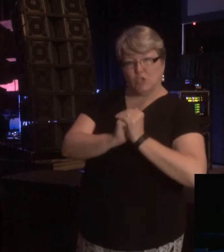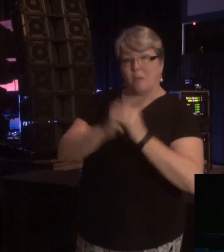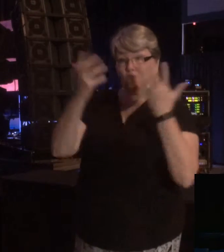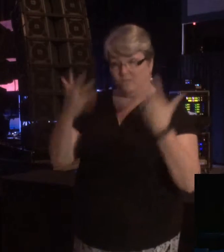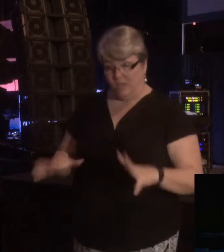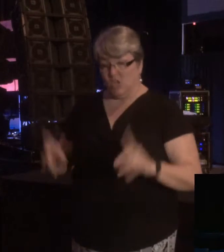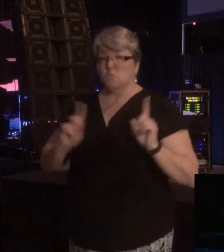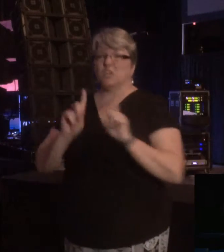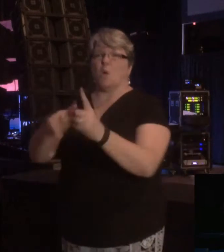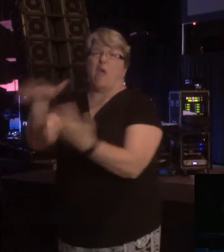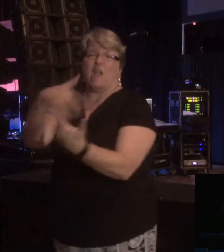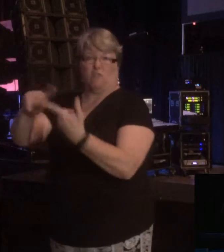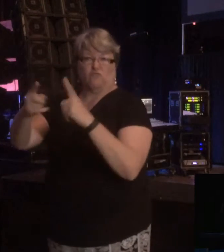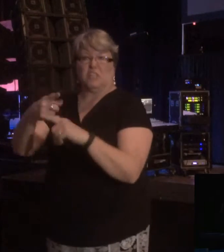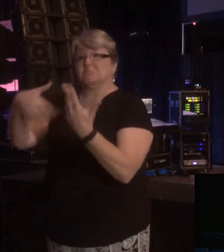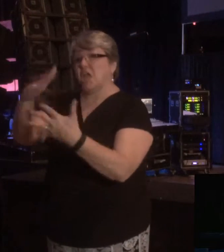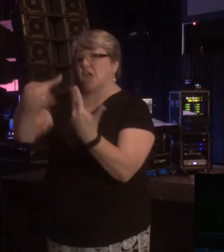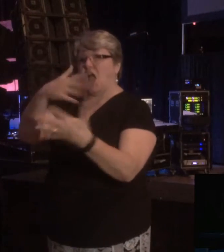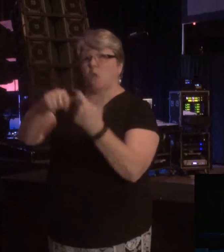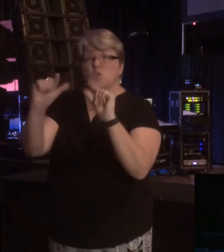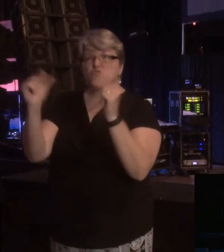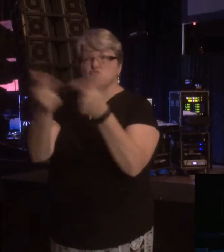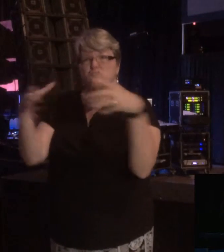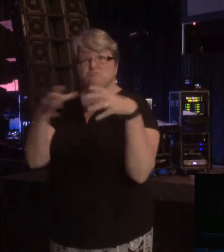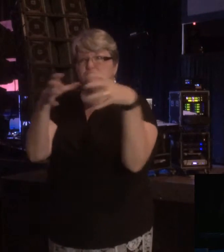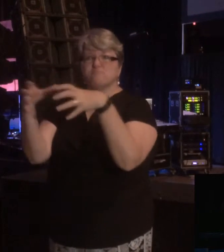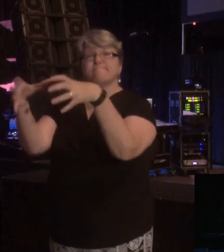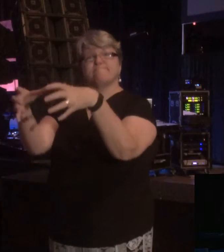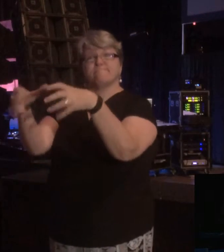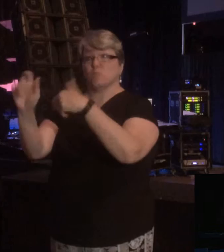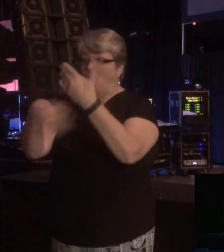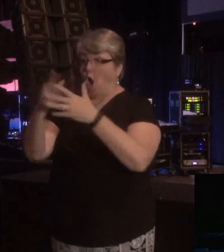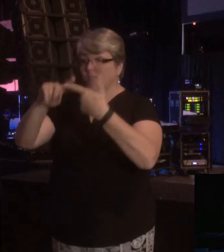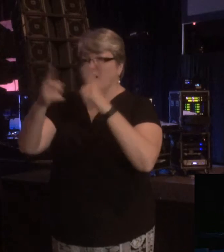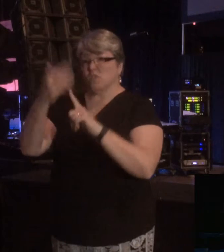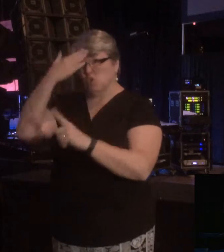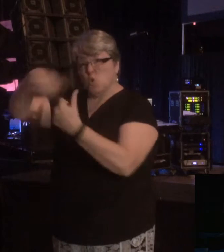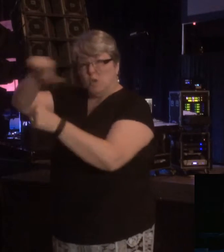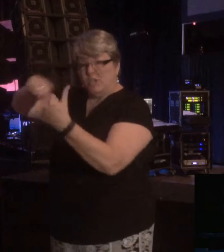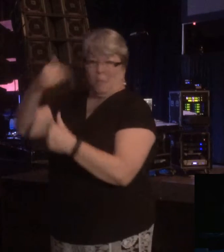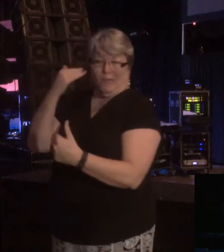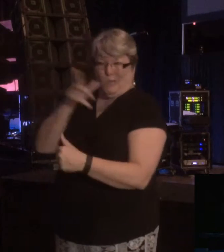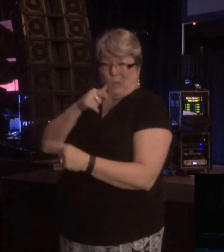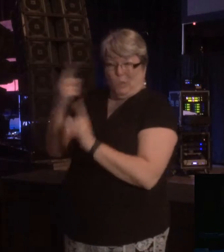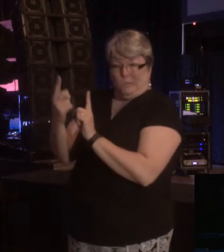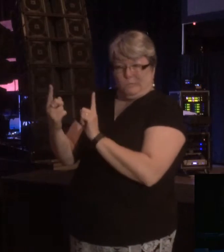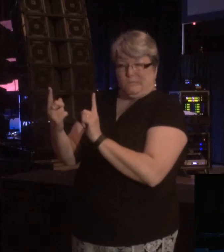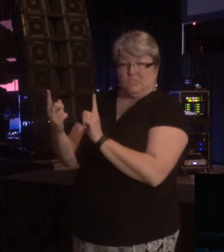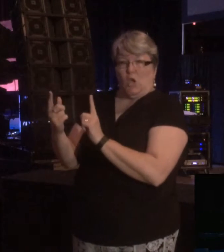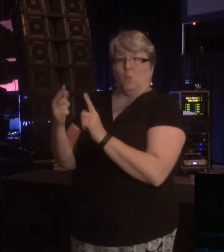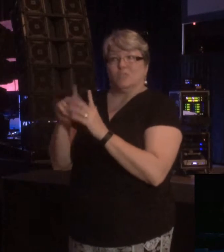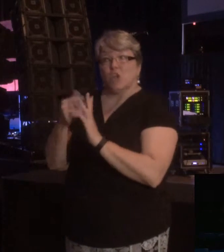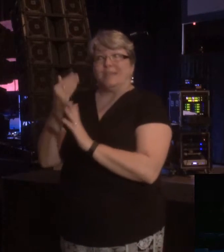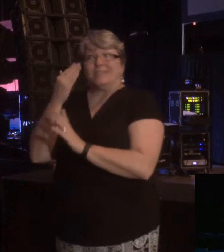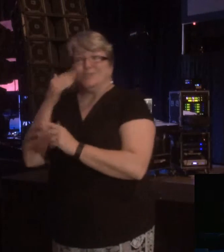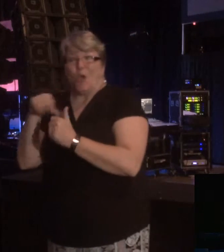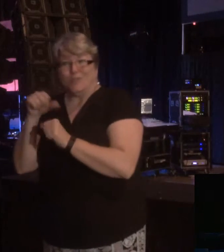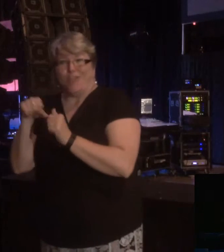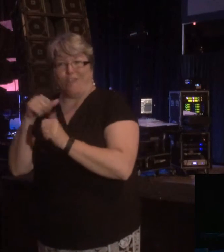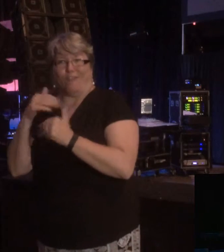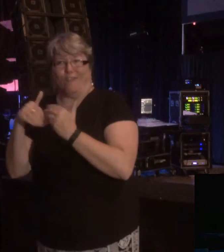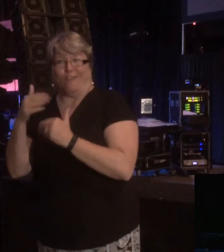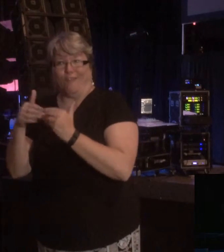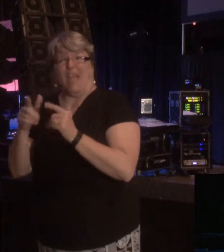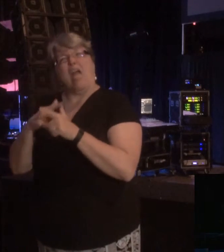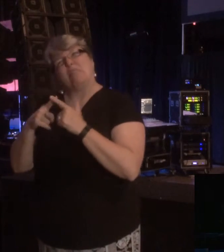lot to ground. That was cover great. Okay, well, you want to take ours? Sure. Well, so we